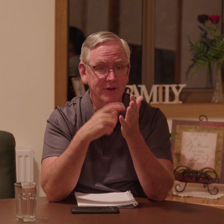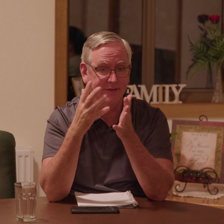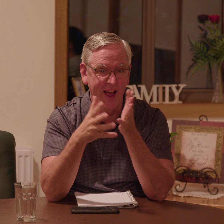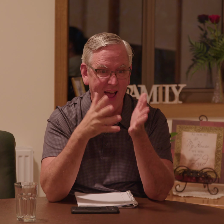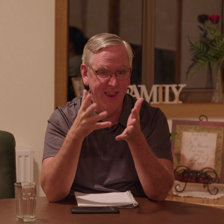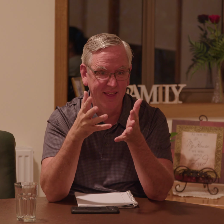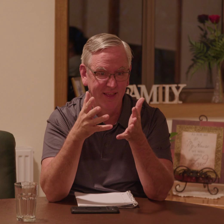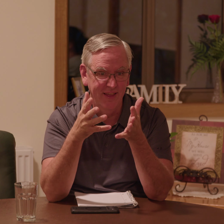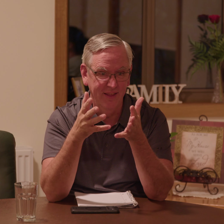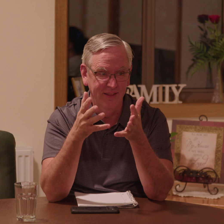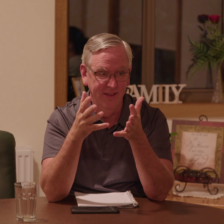of a sign.